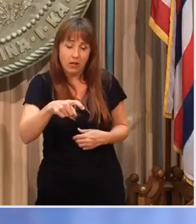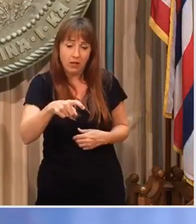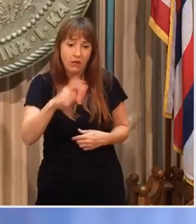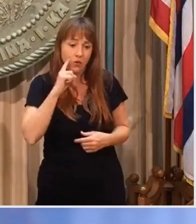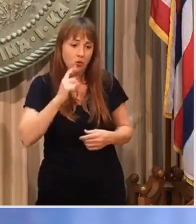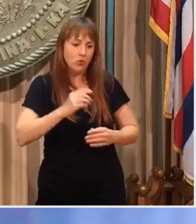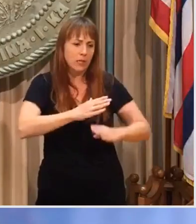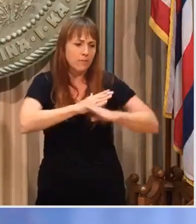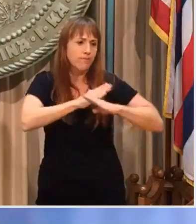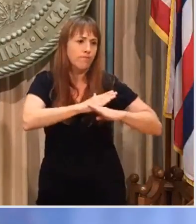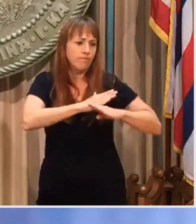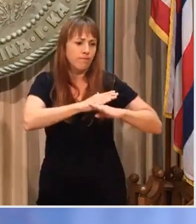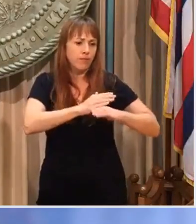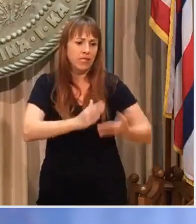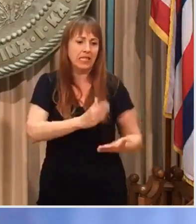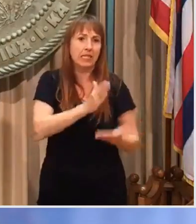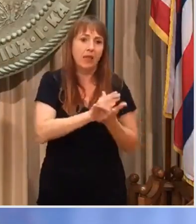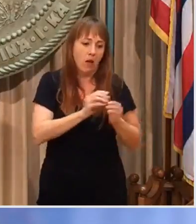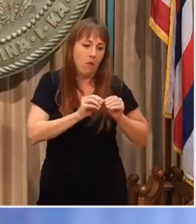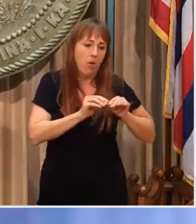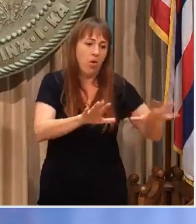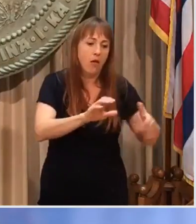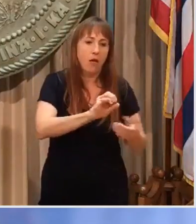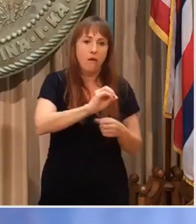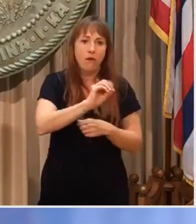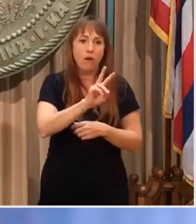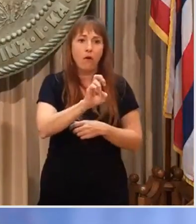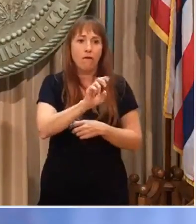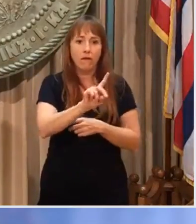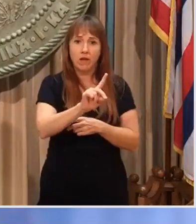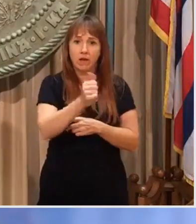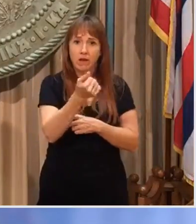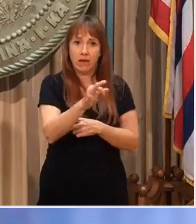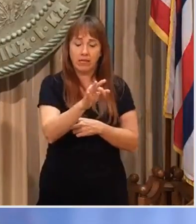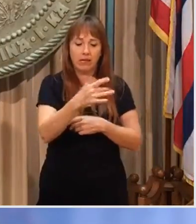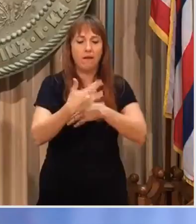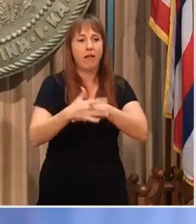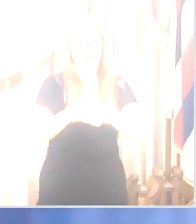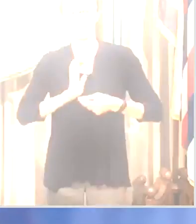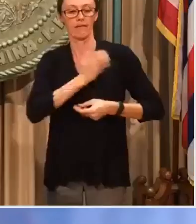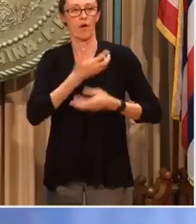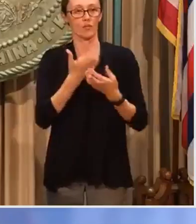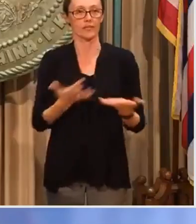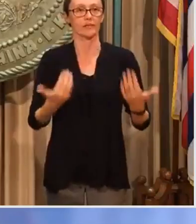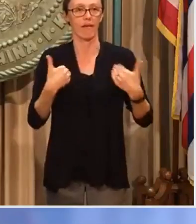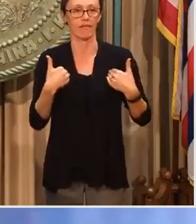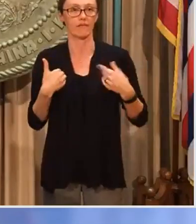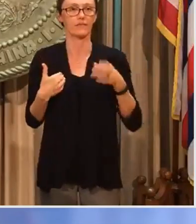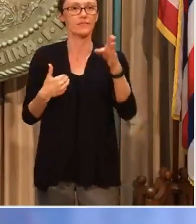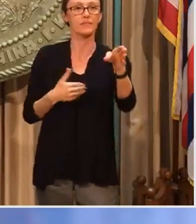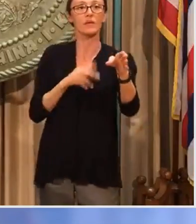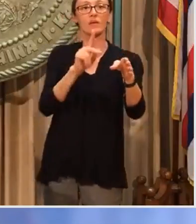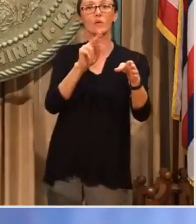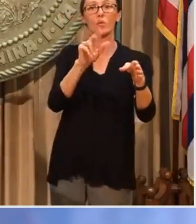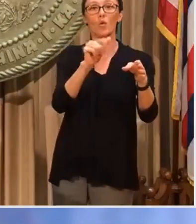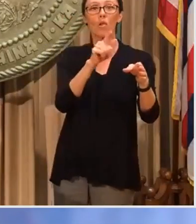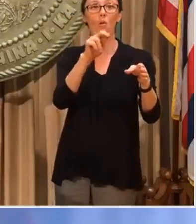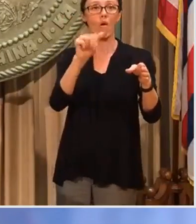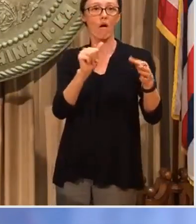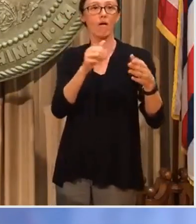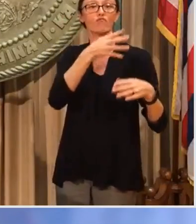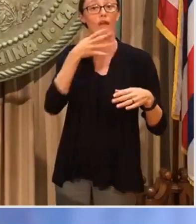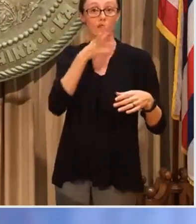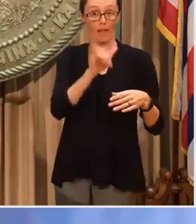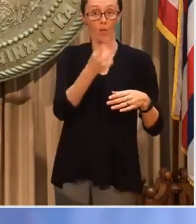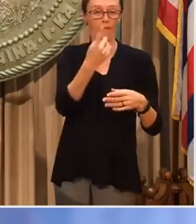to fight the spread of COVID-19 in our community is available. The Kualoa Ranch is the first